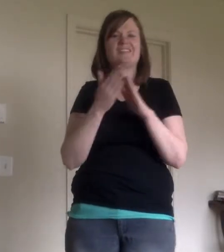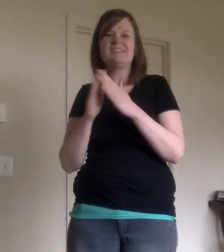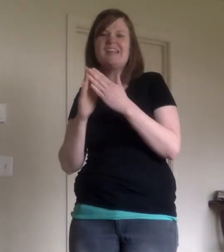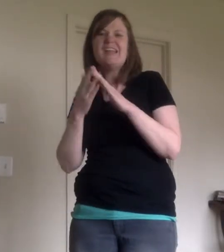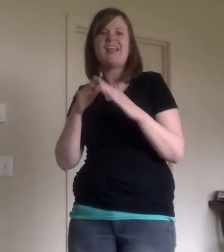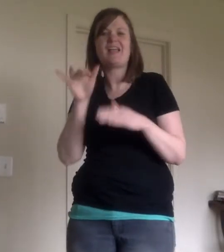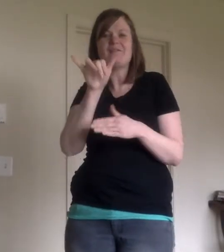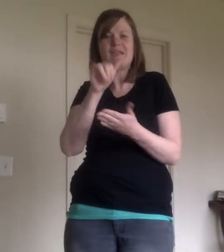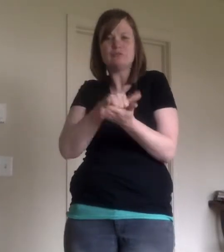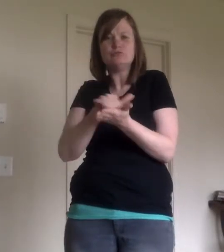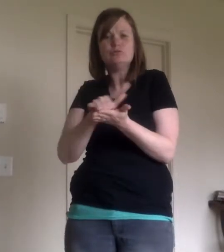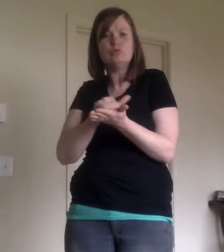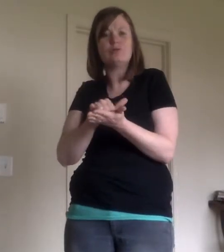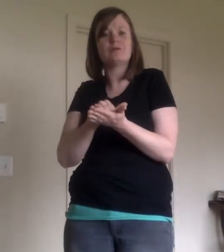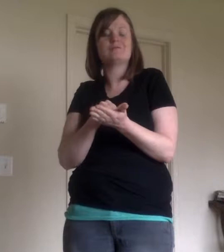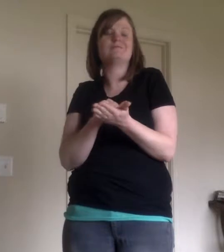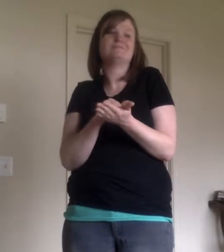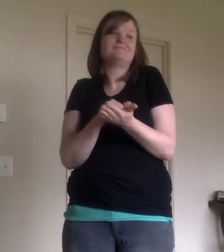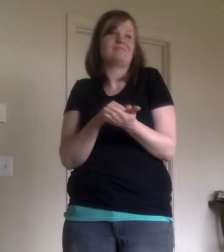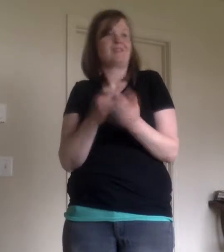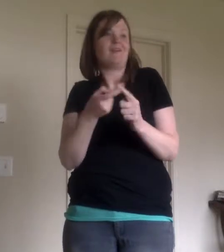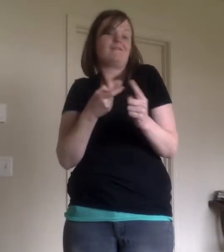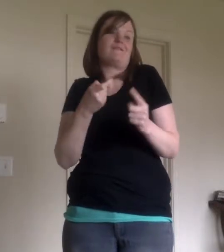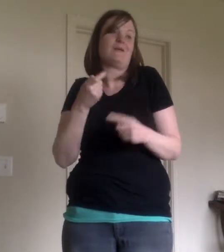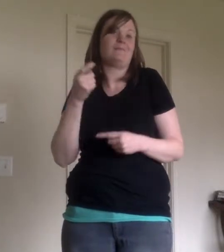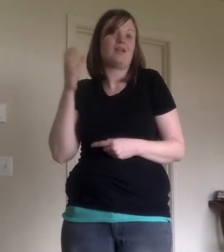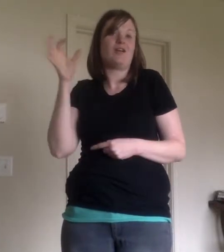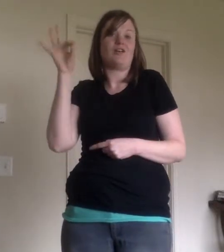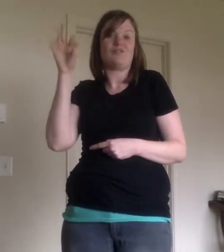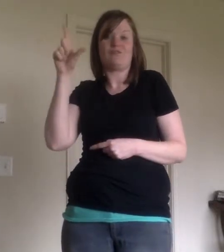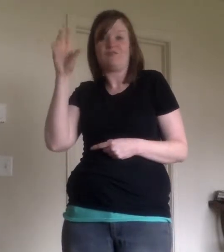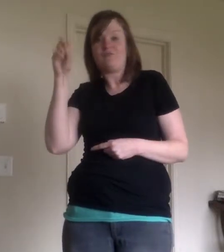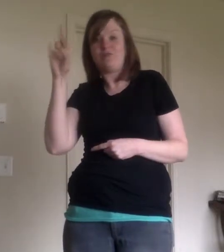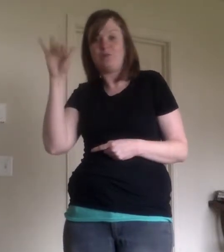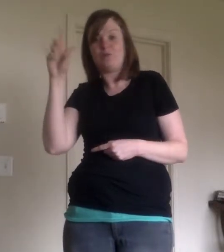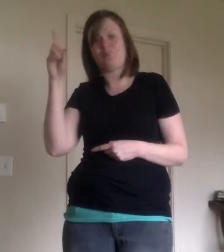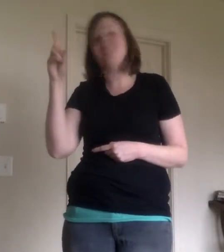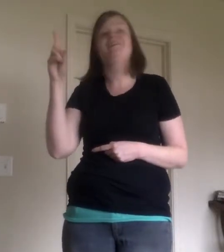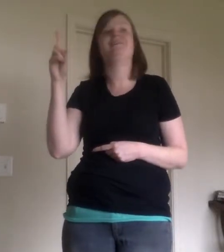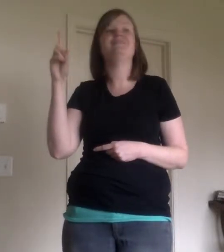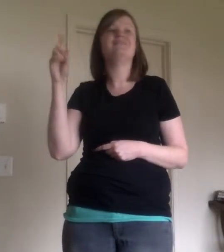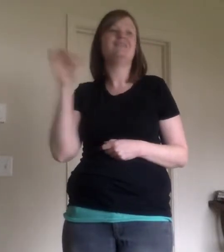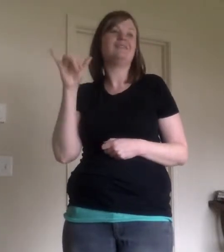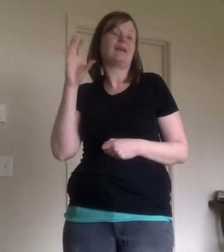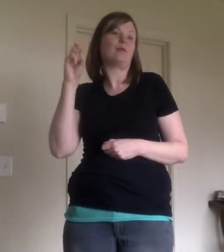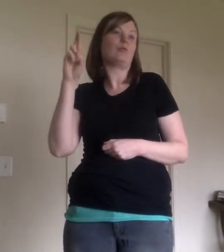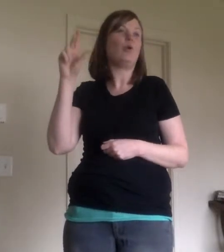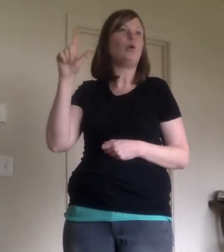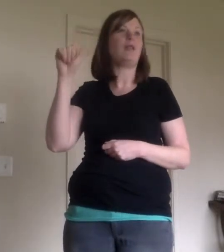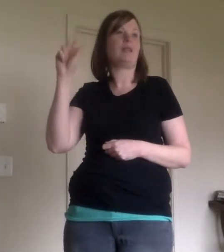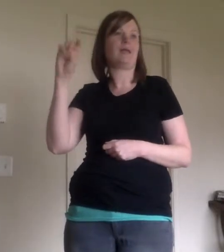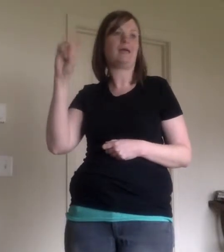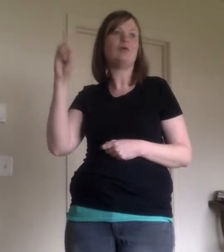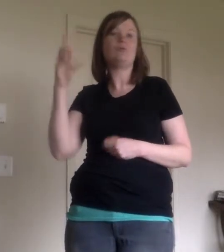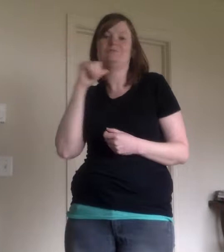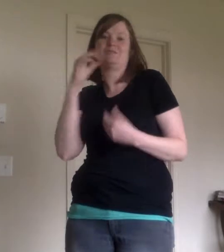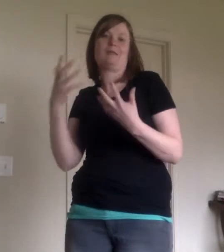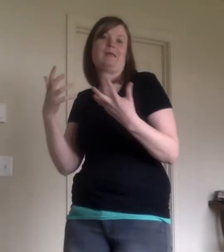York City. And being from Florida, Orlando's no New York, so I tried to capture that